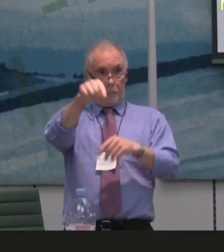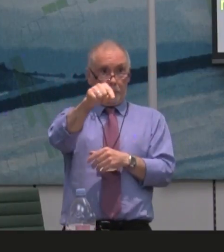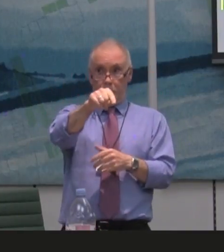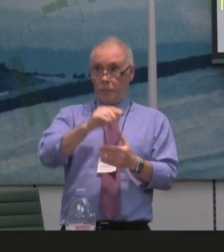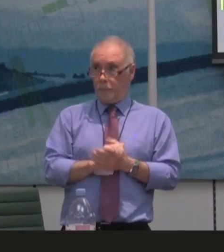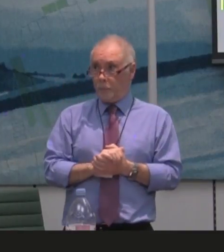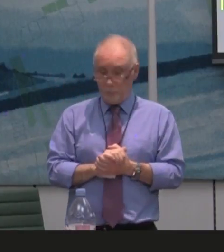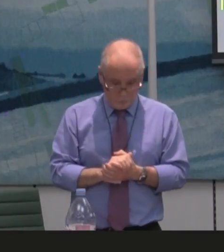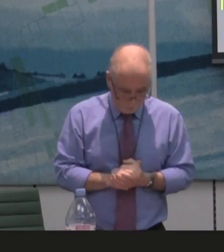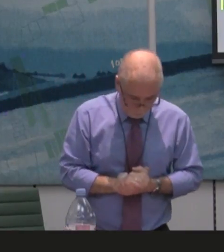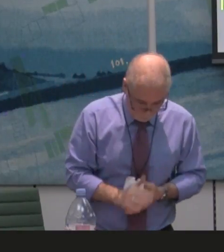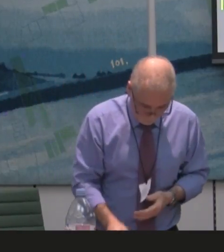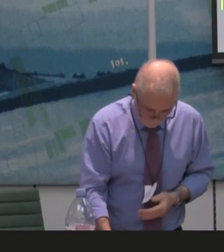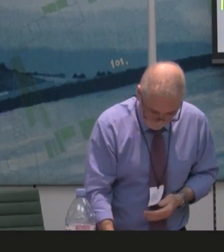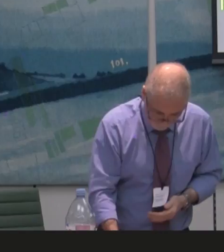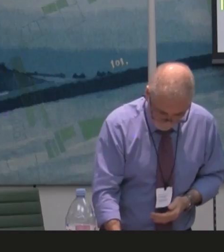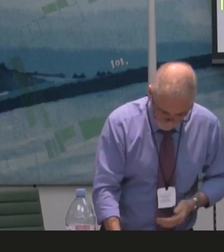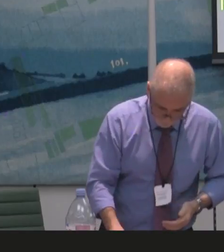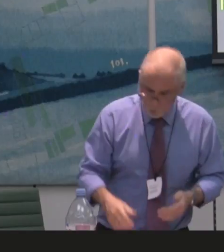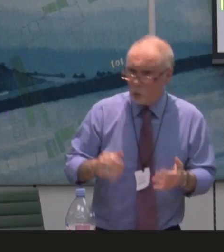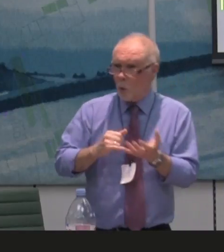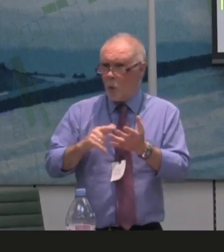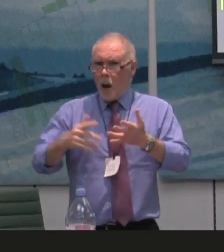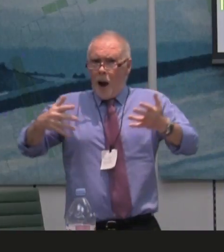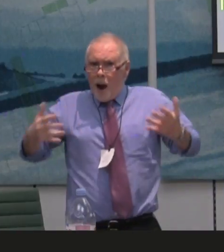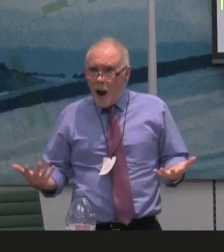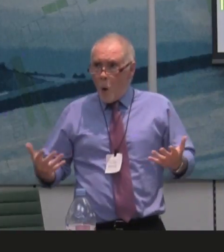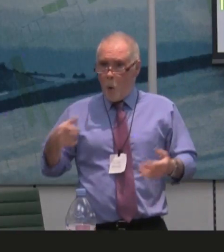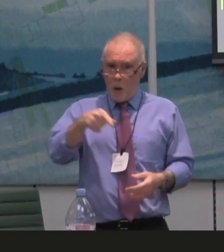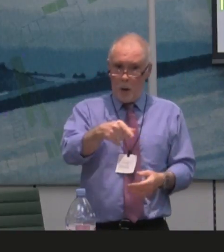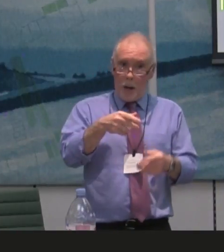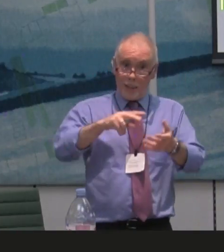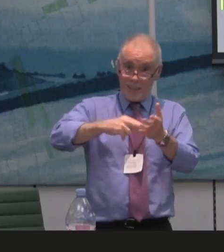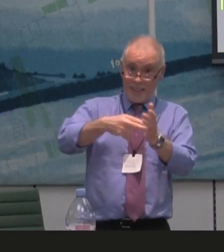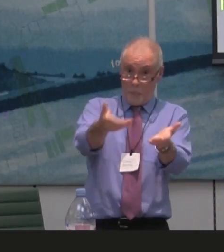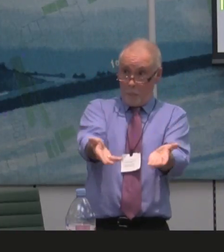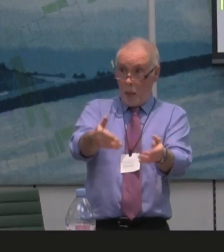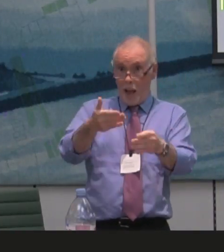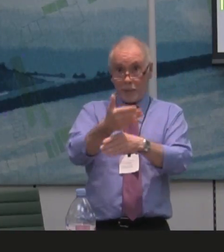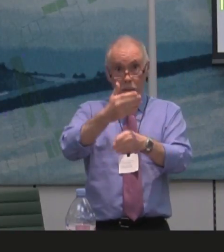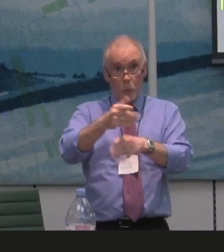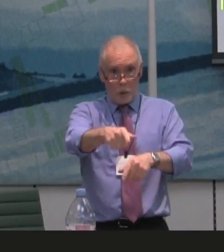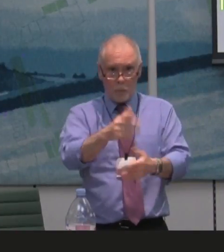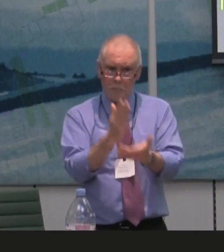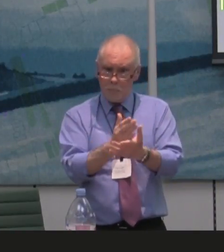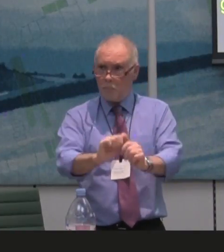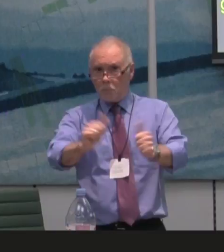to supply the demand generated within the deaf working community,